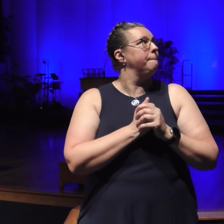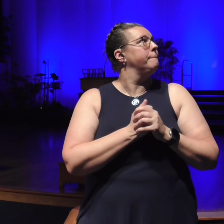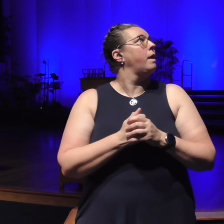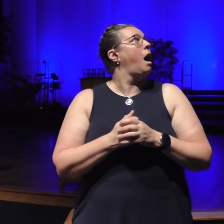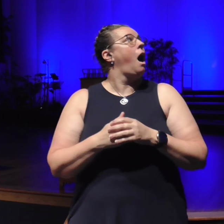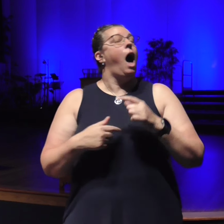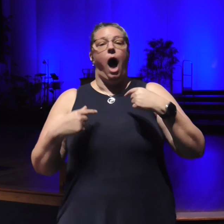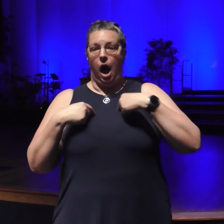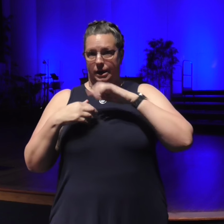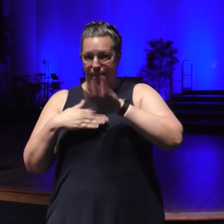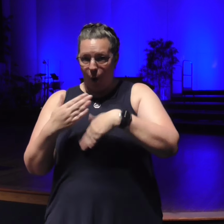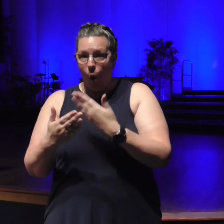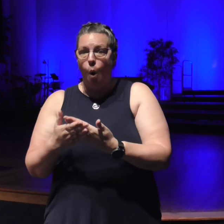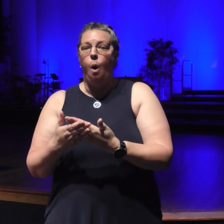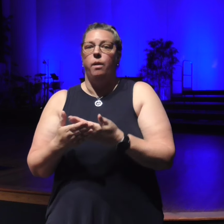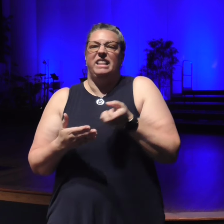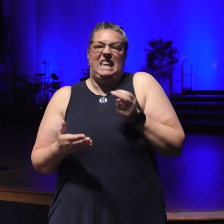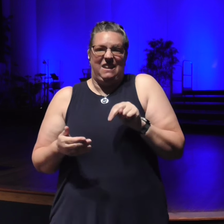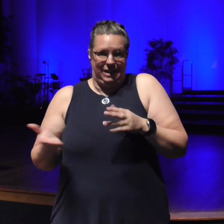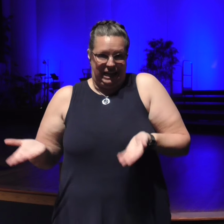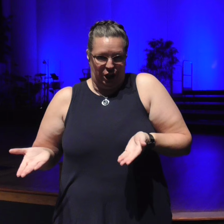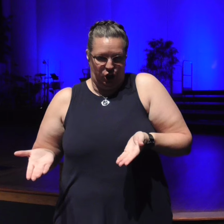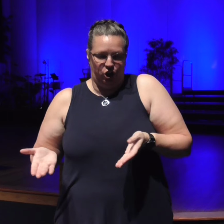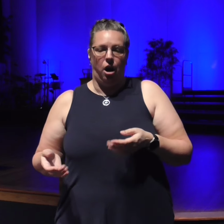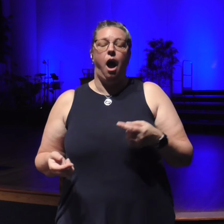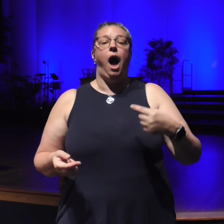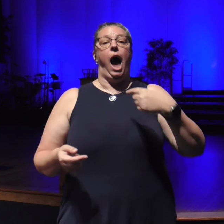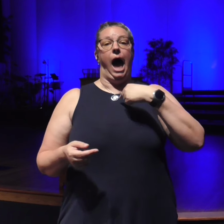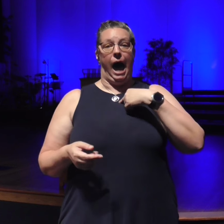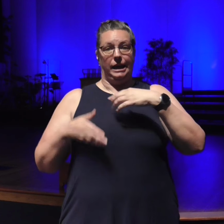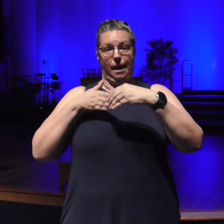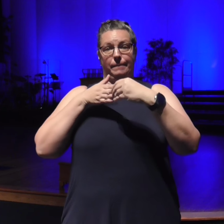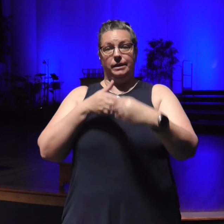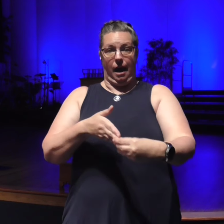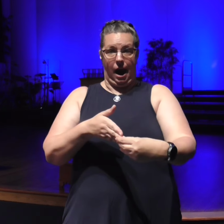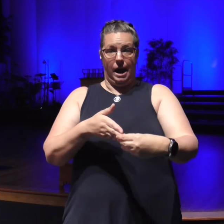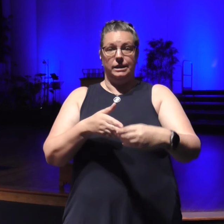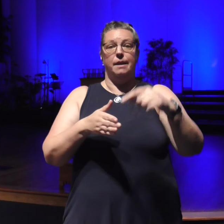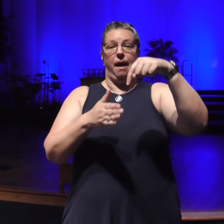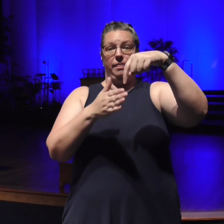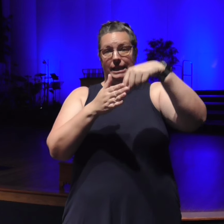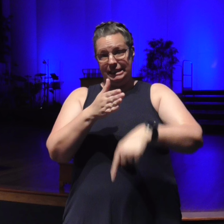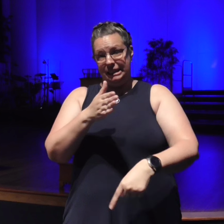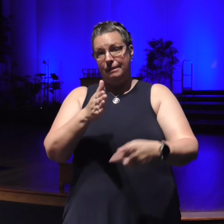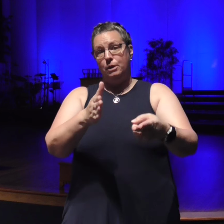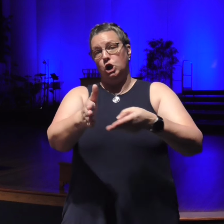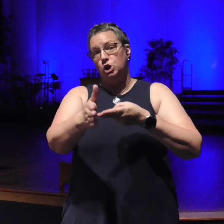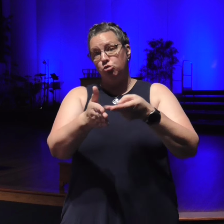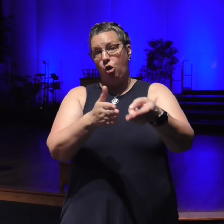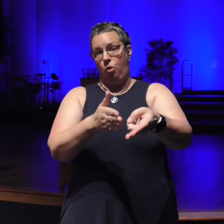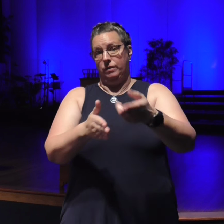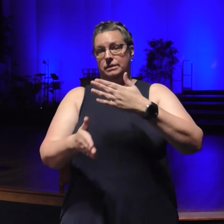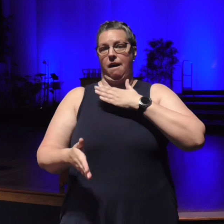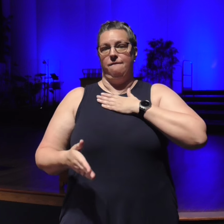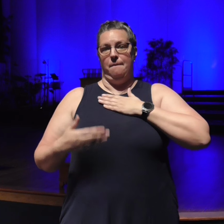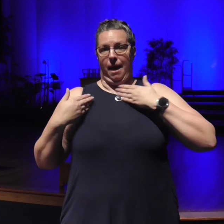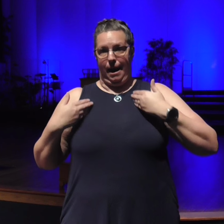I am whole, even here. I am guided by the deeper truth of my